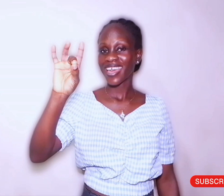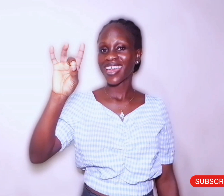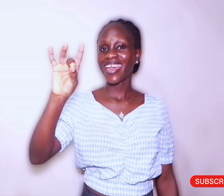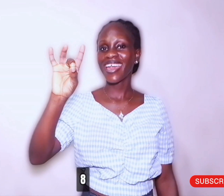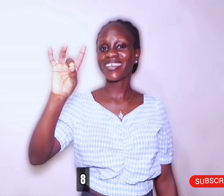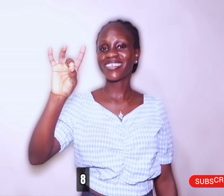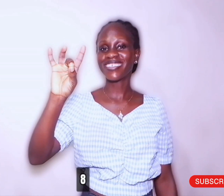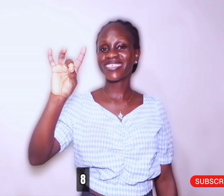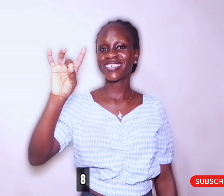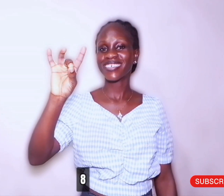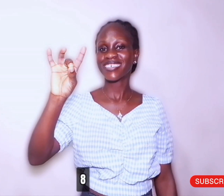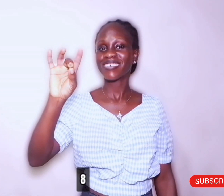8.